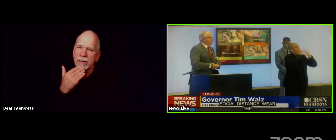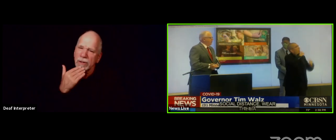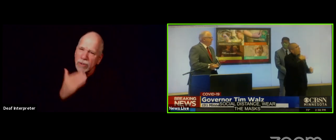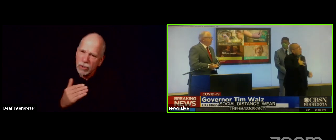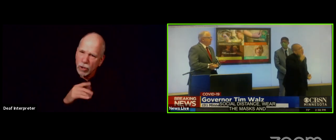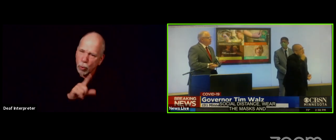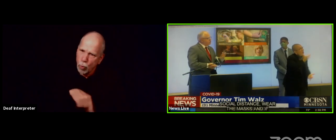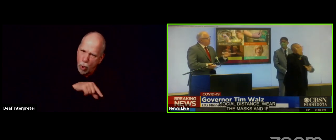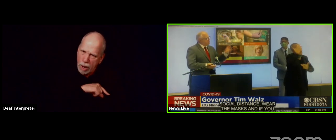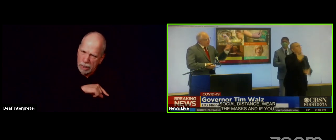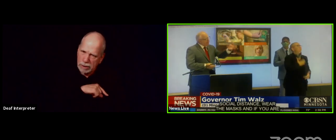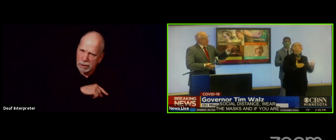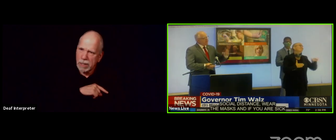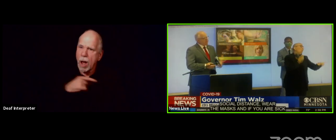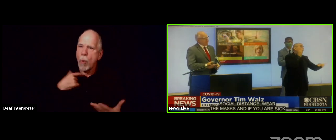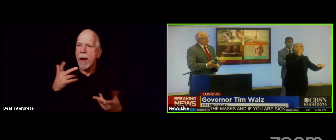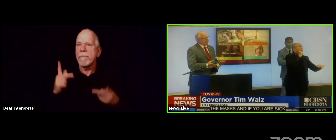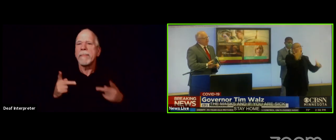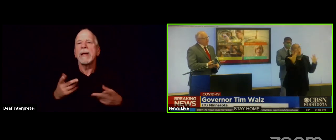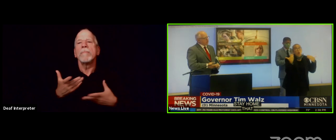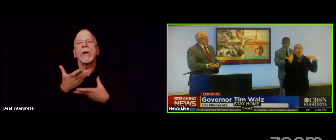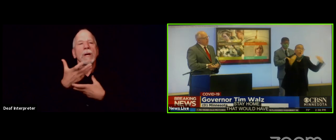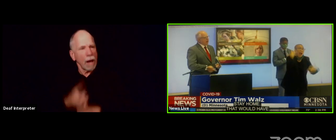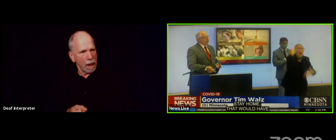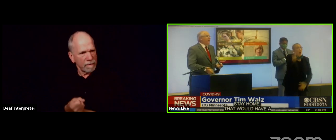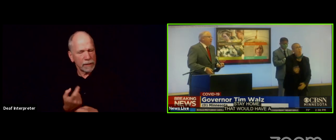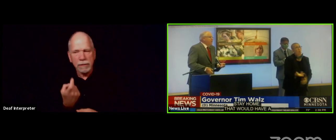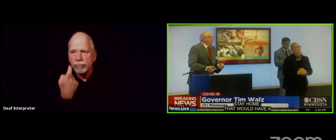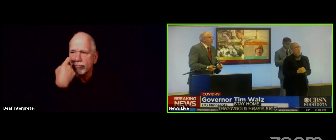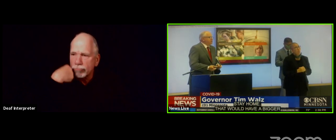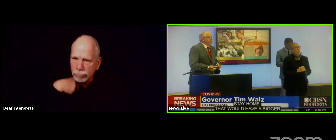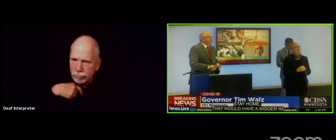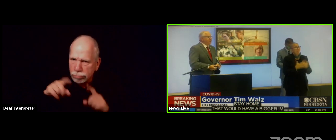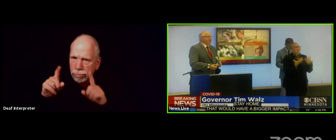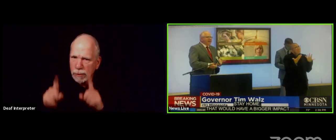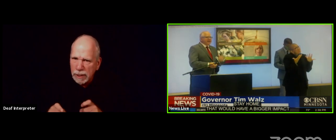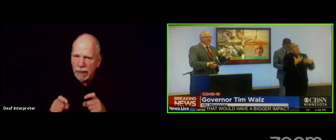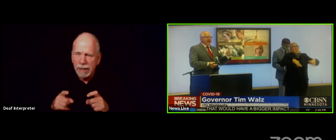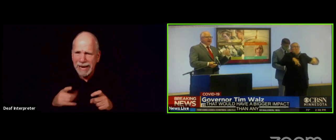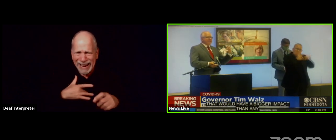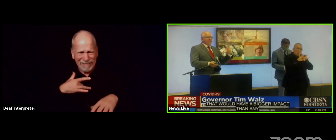stay-at-home order I could issue. So this might be something that is worthwhile. And I hear from businesses,